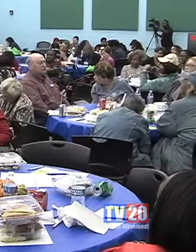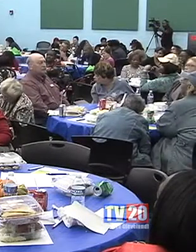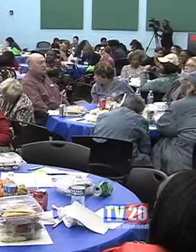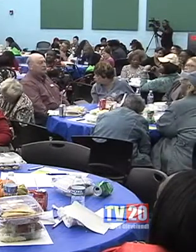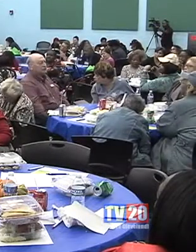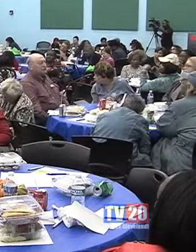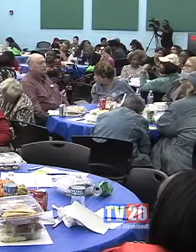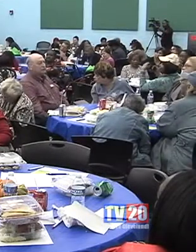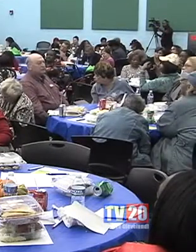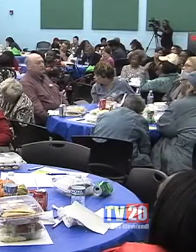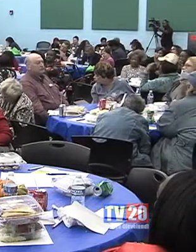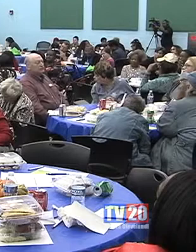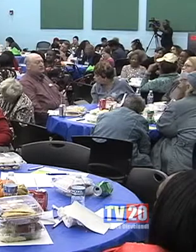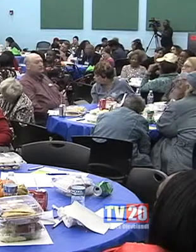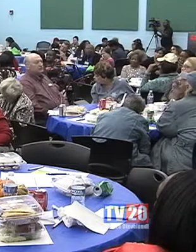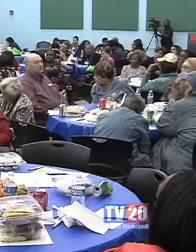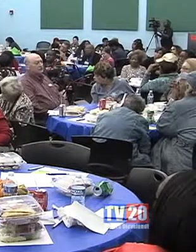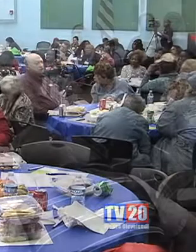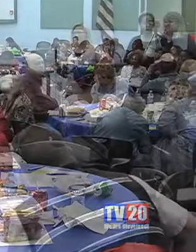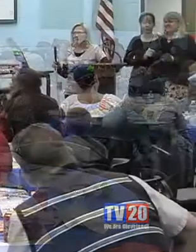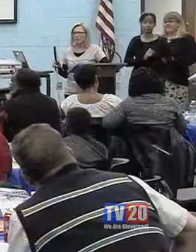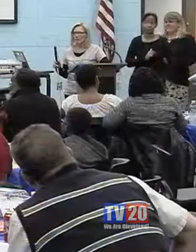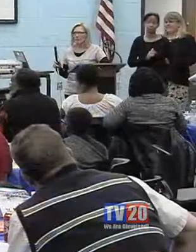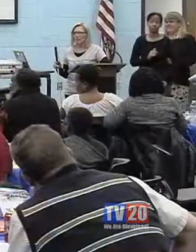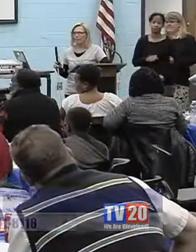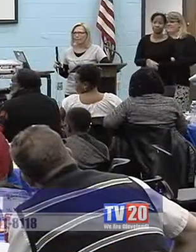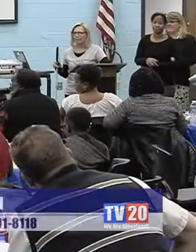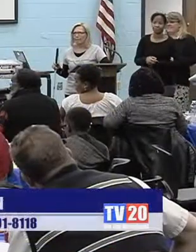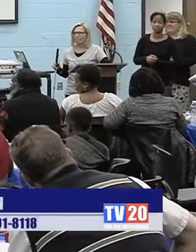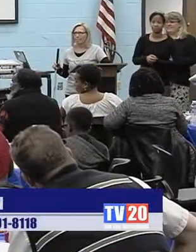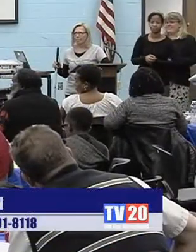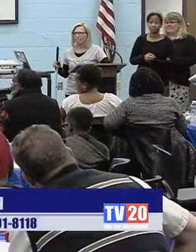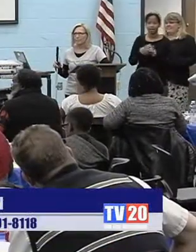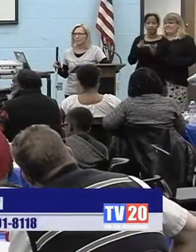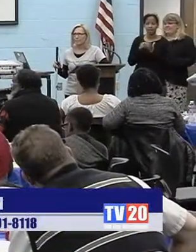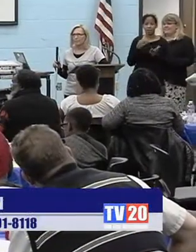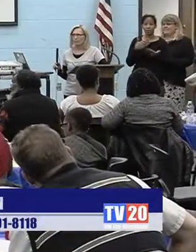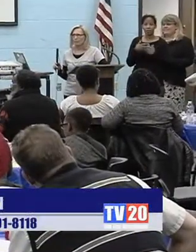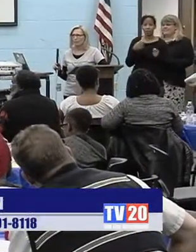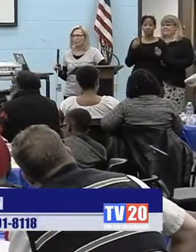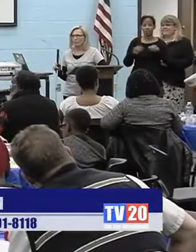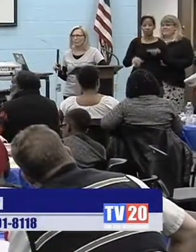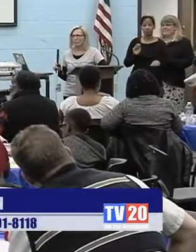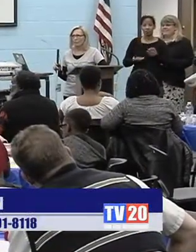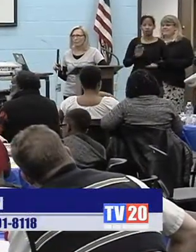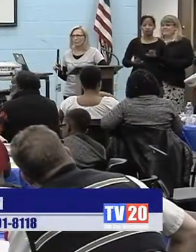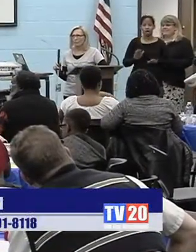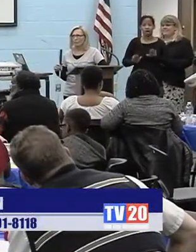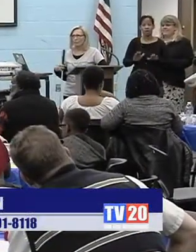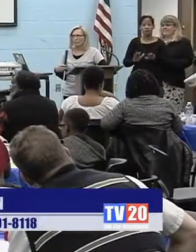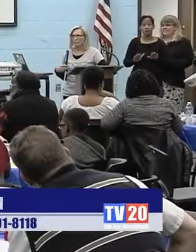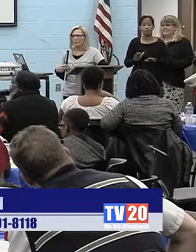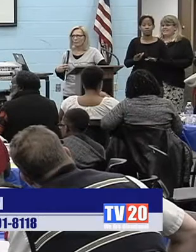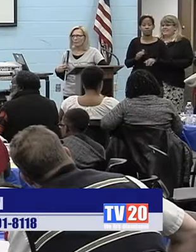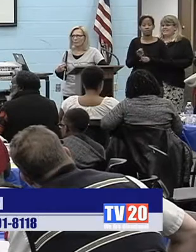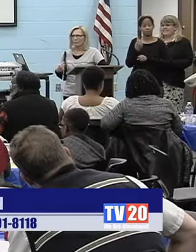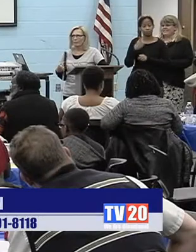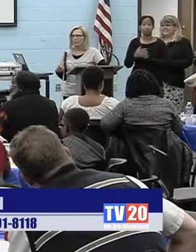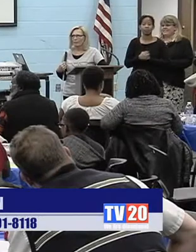60-year-old. And he learned to play the drums at Hybrid last